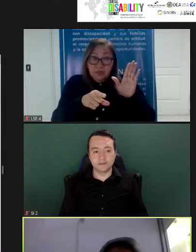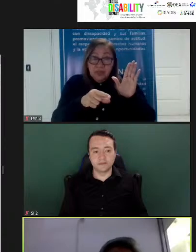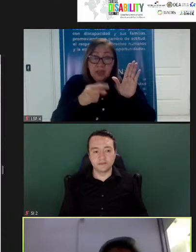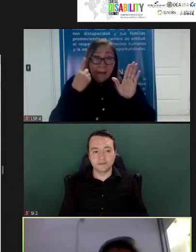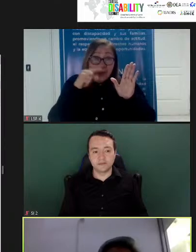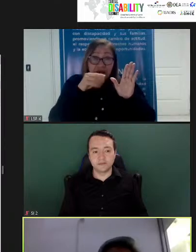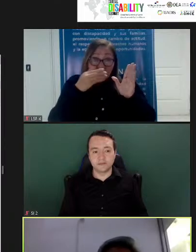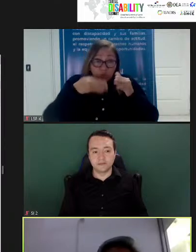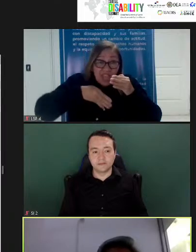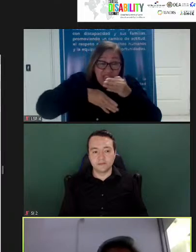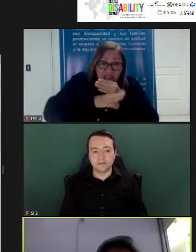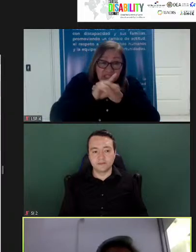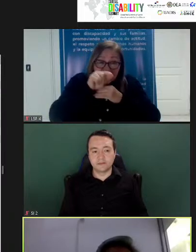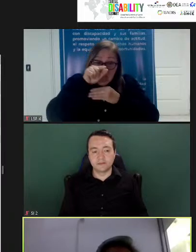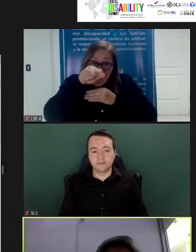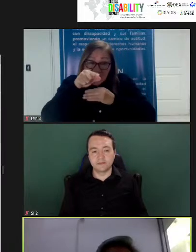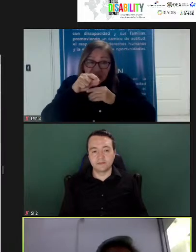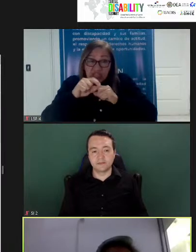and